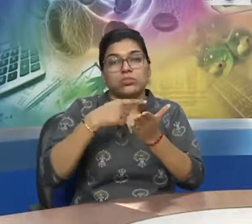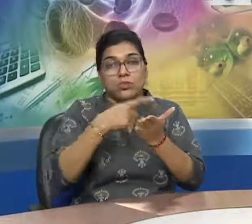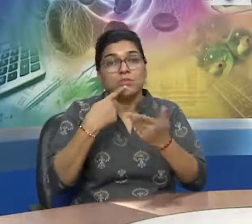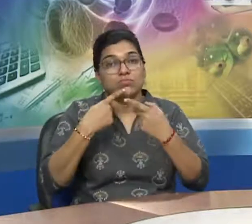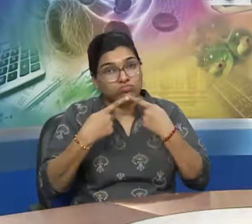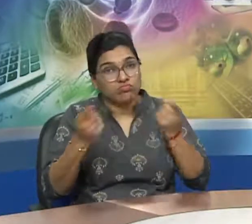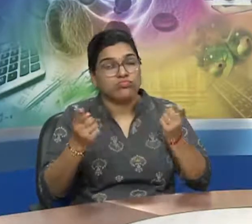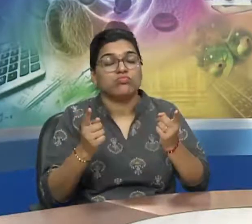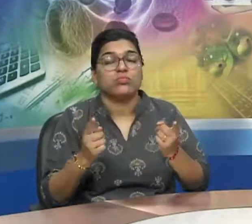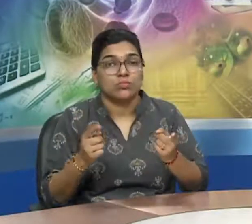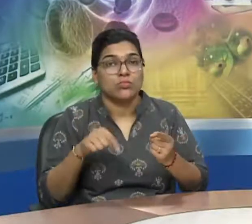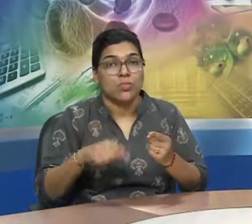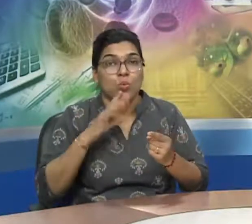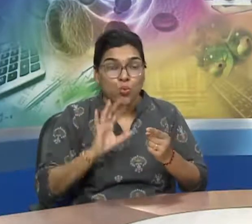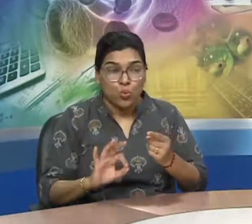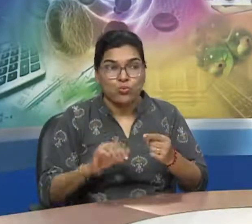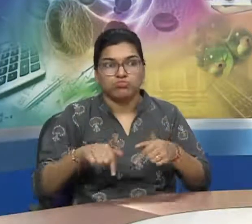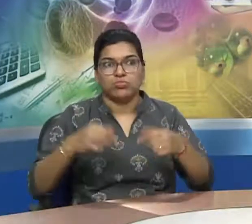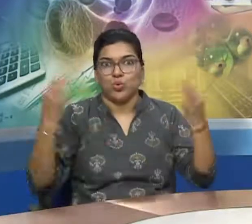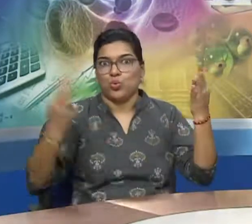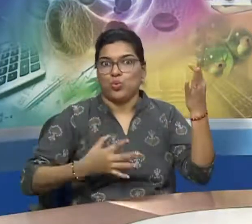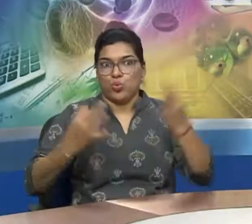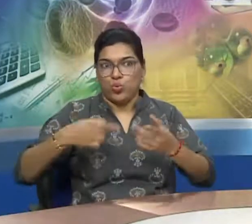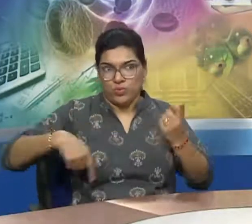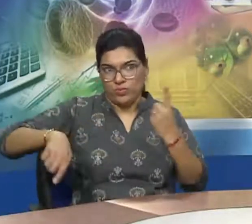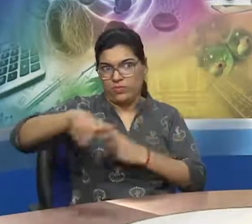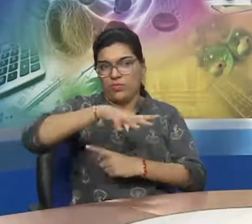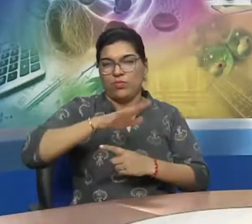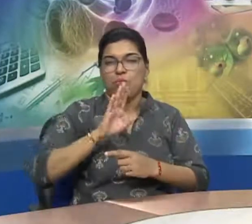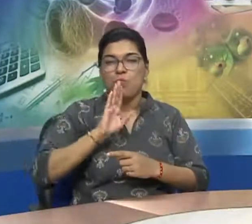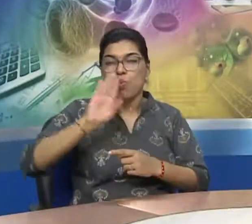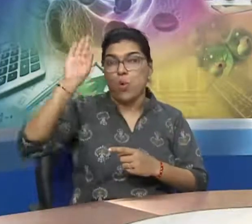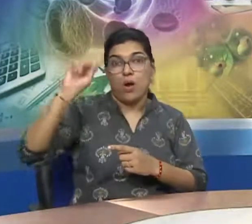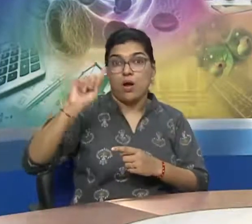again become innocent and childlike.